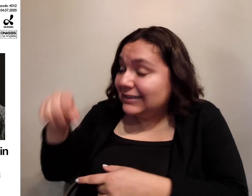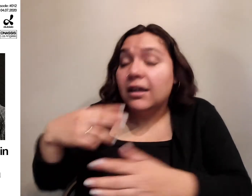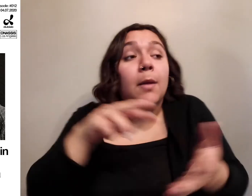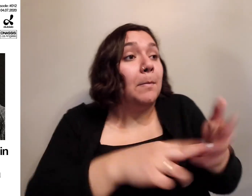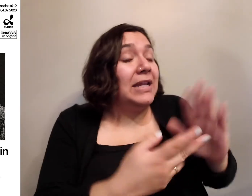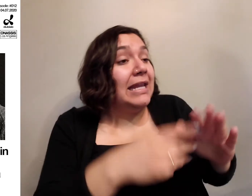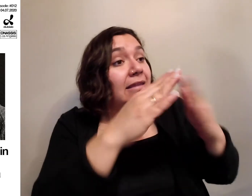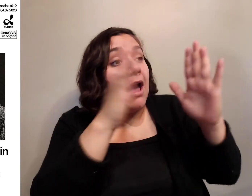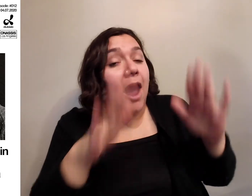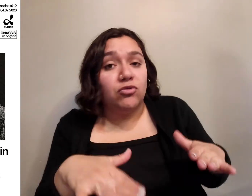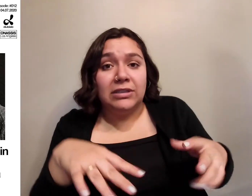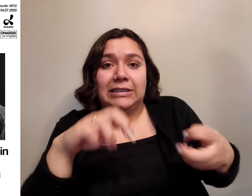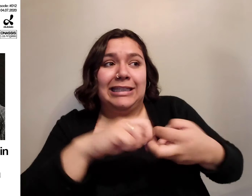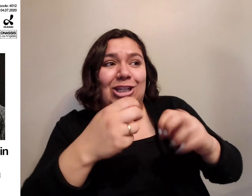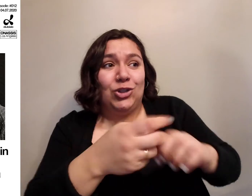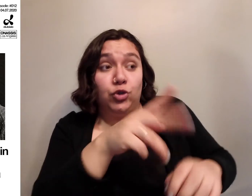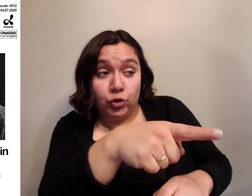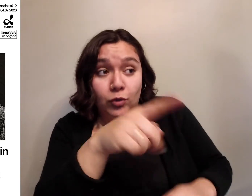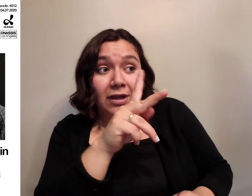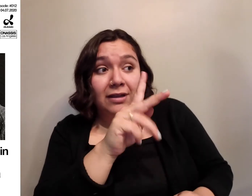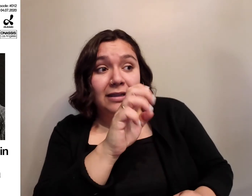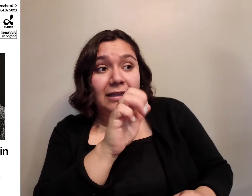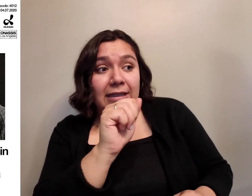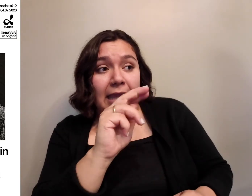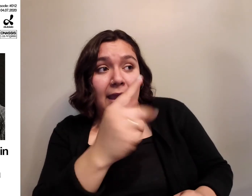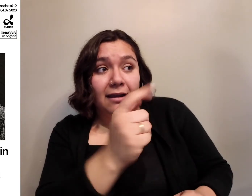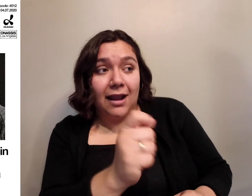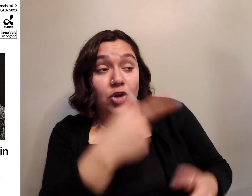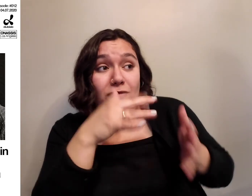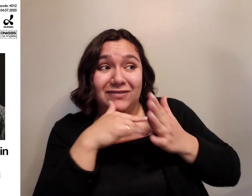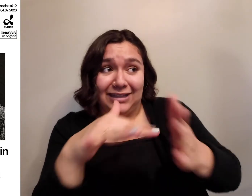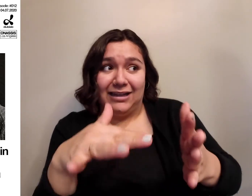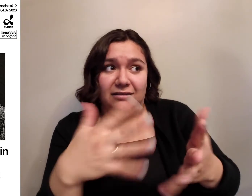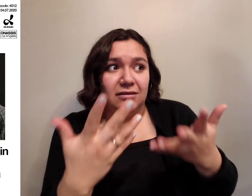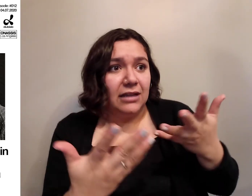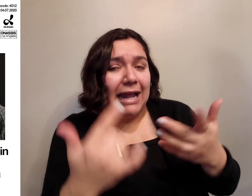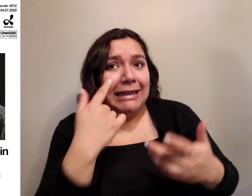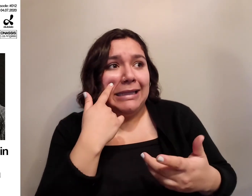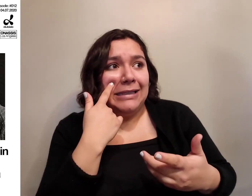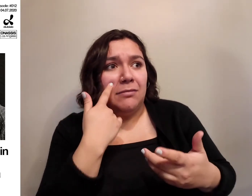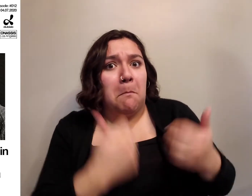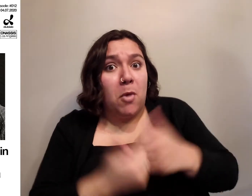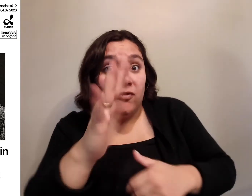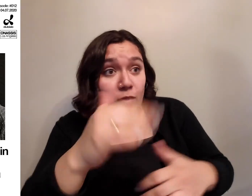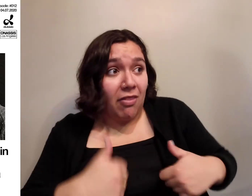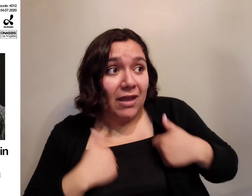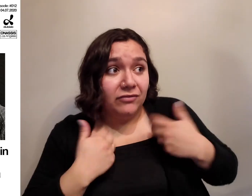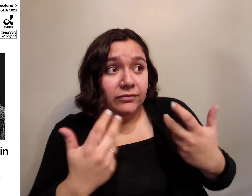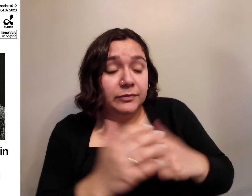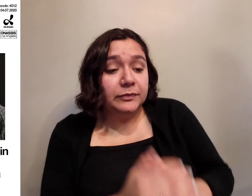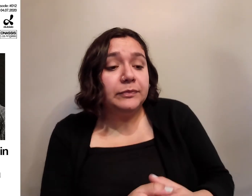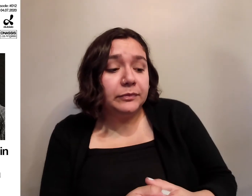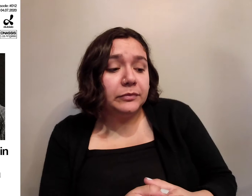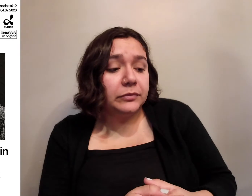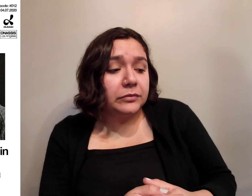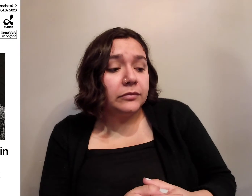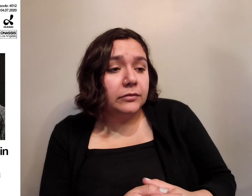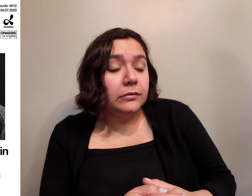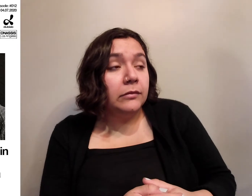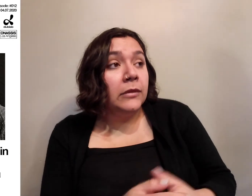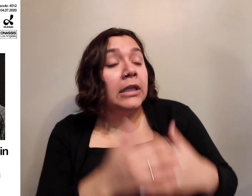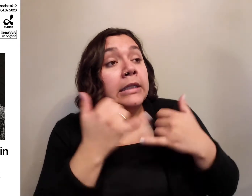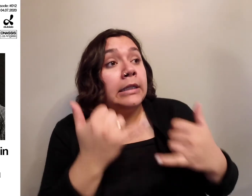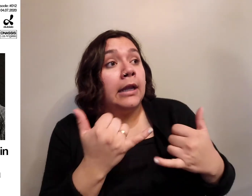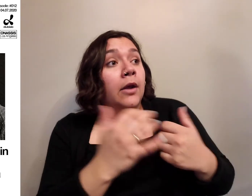you, Keeanga, have studied, I mean, for the better part, I think, of your life, has